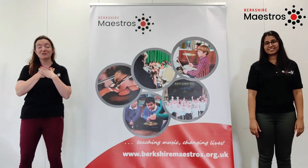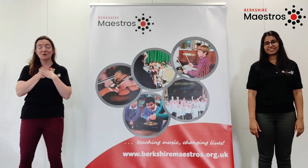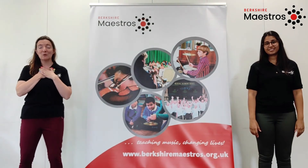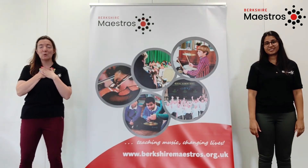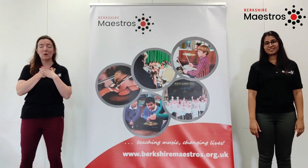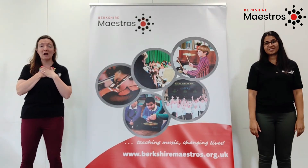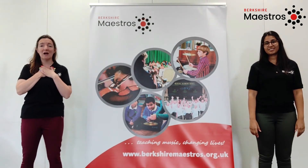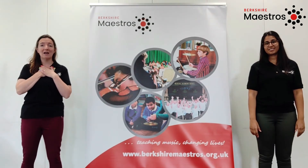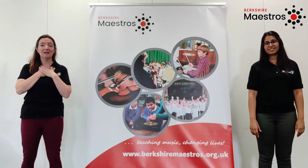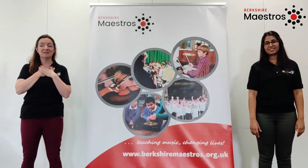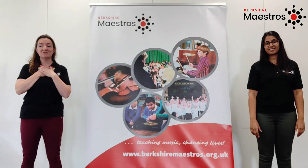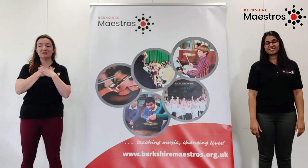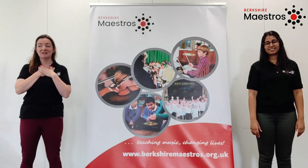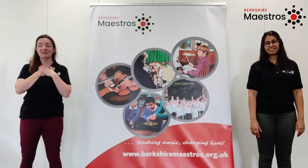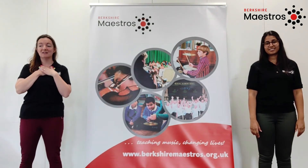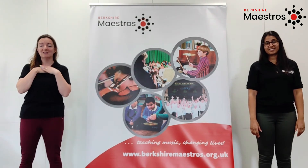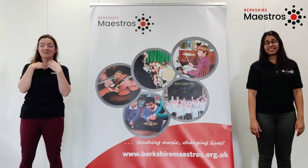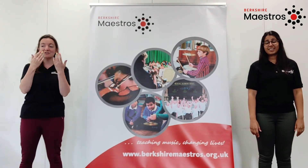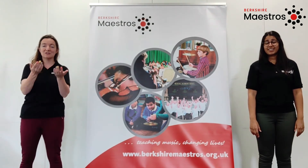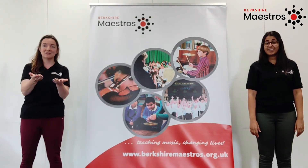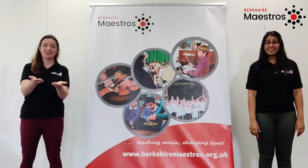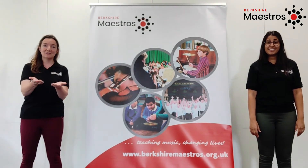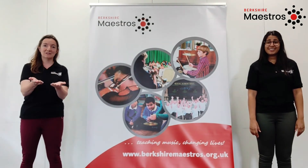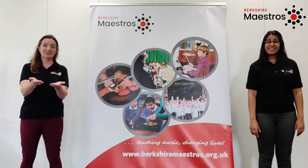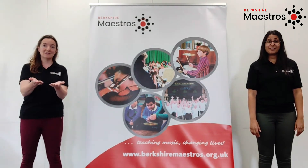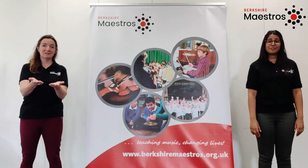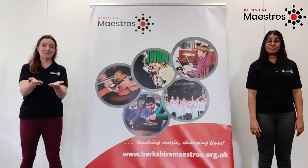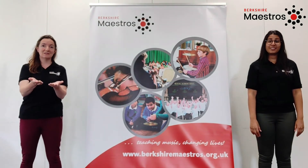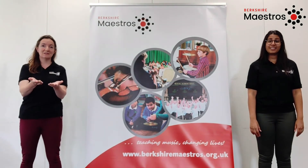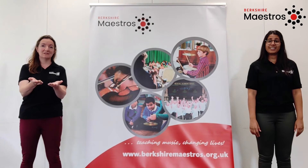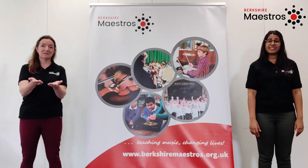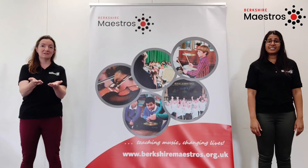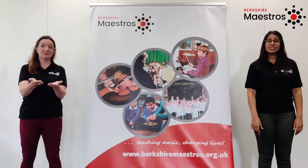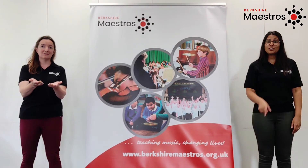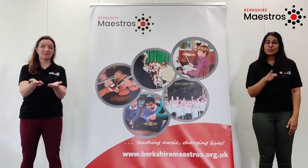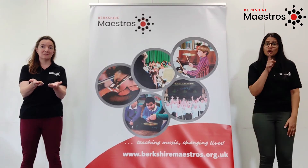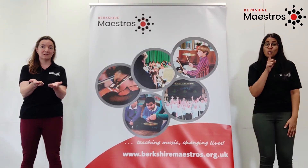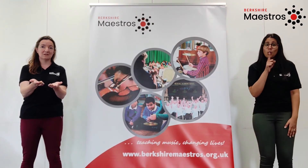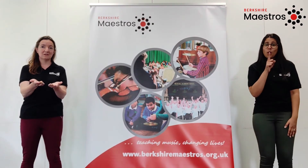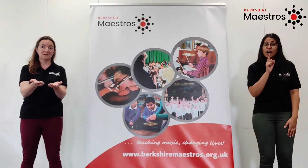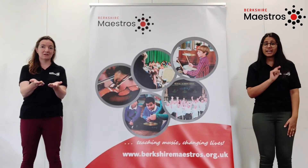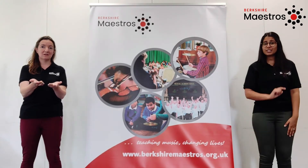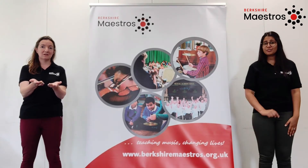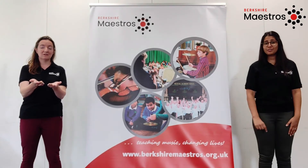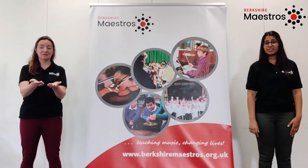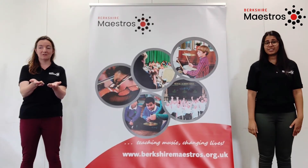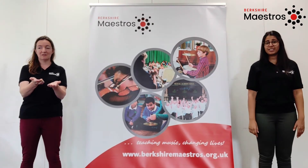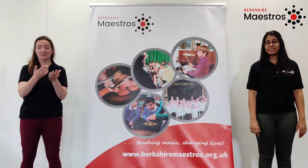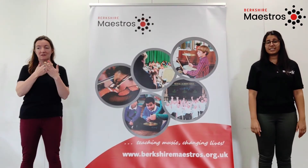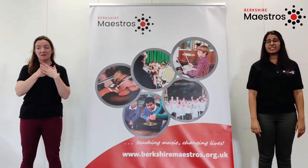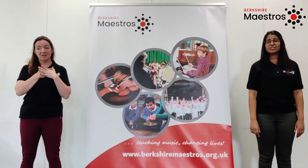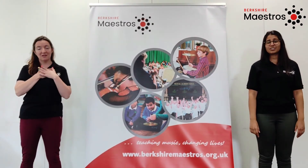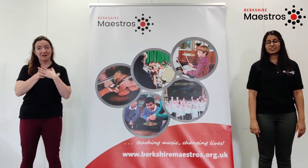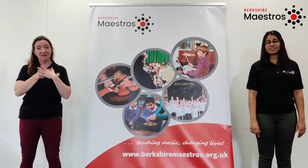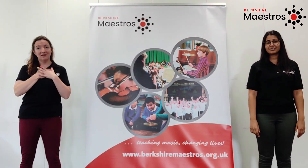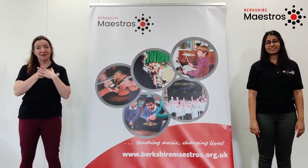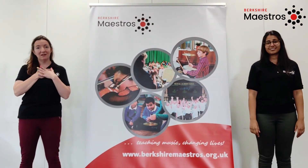the quiet village. Near the village, the quiet village, the